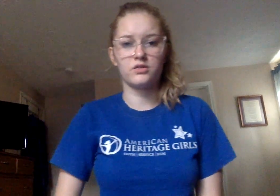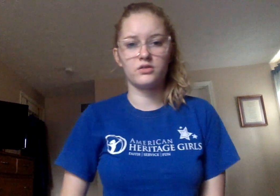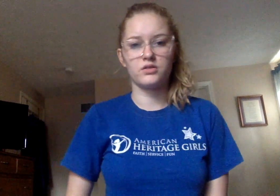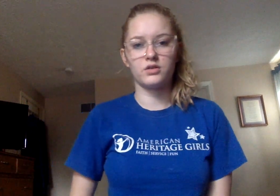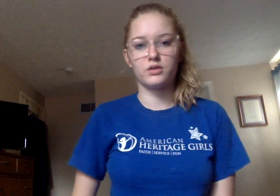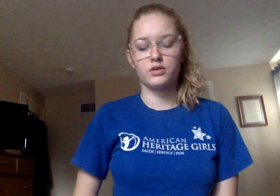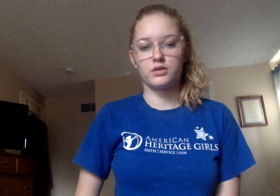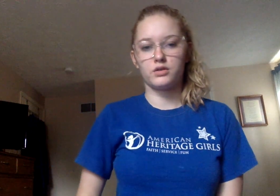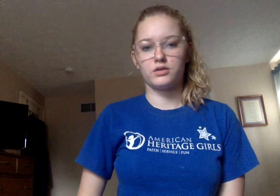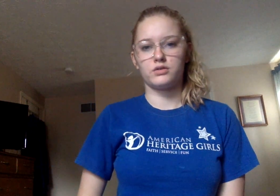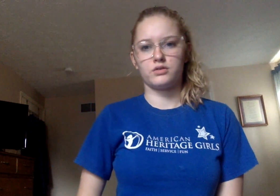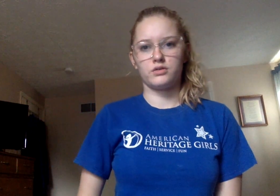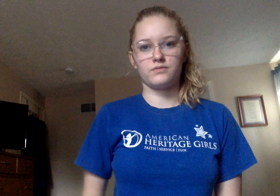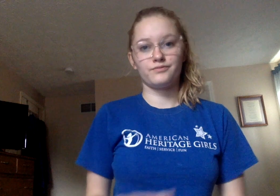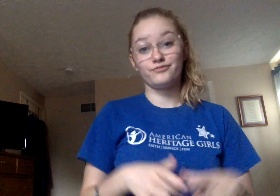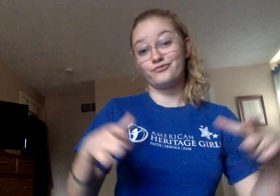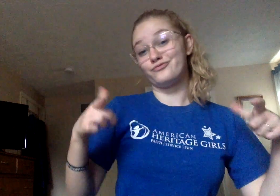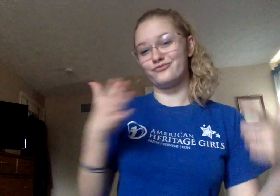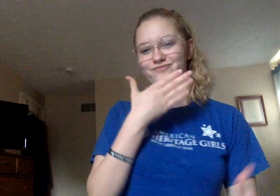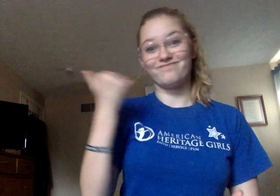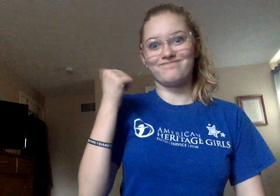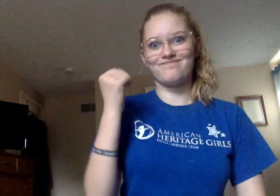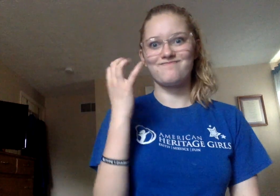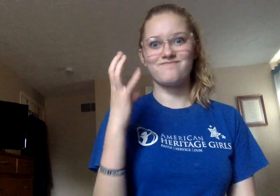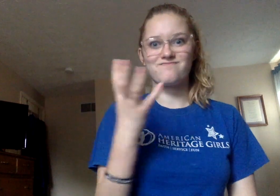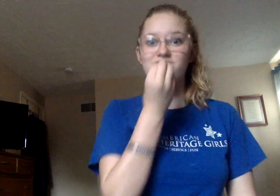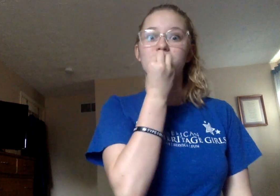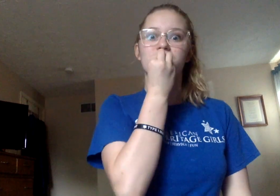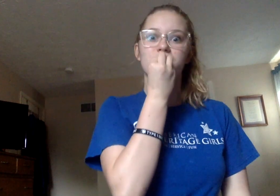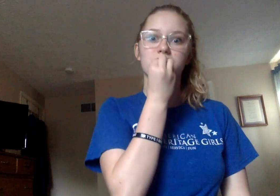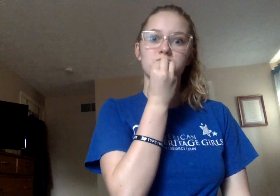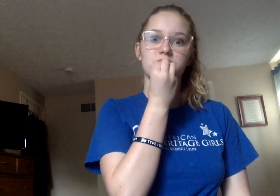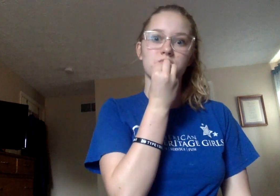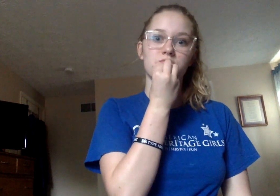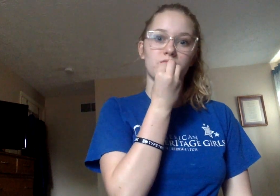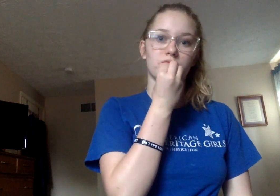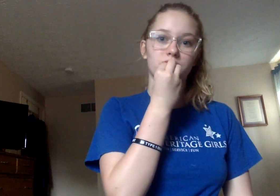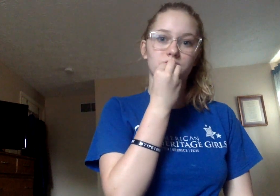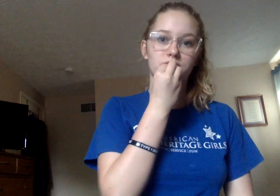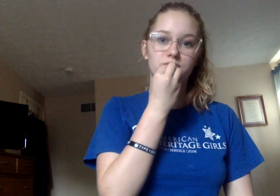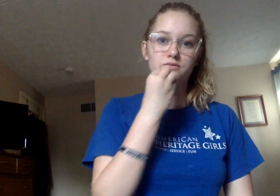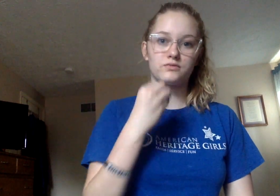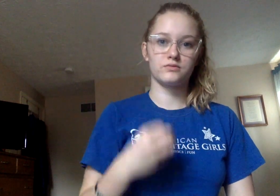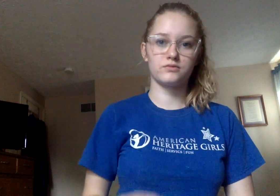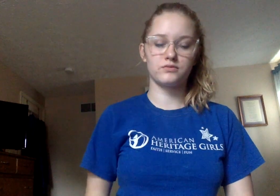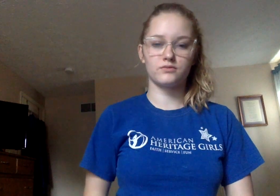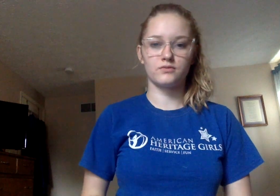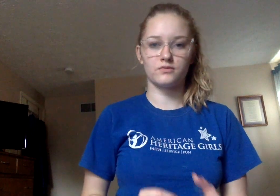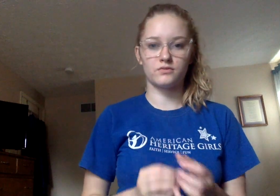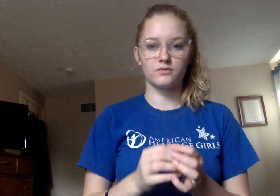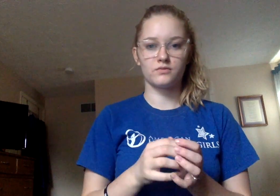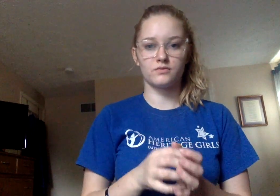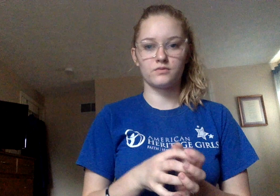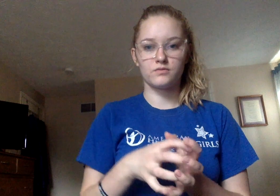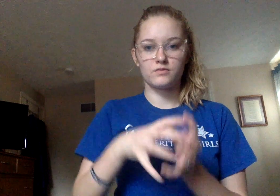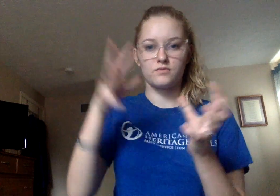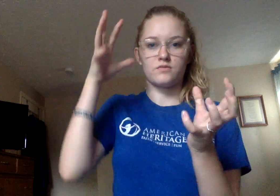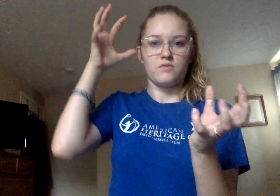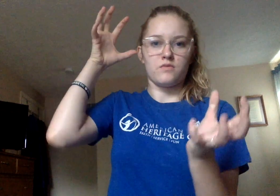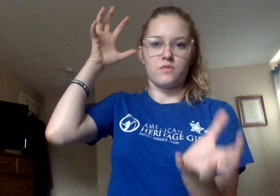Hood. "All the better to eat you with," snarled the loud, hungry voice. The wicked old wolf